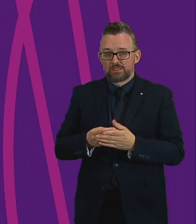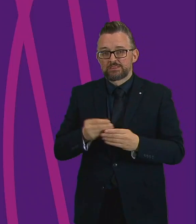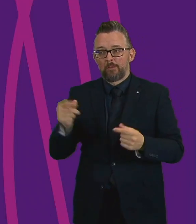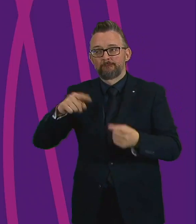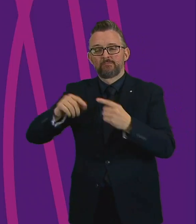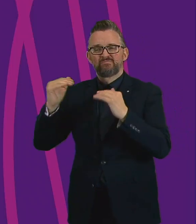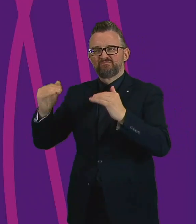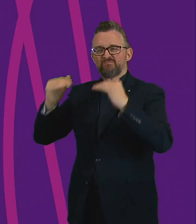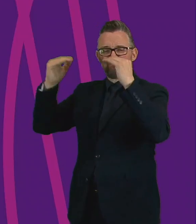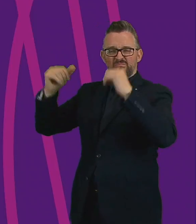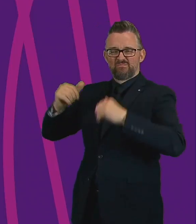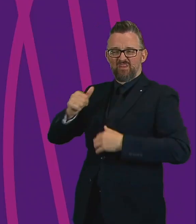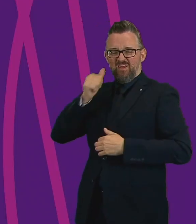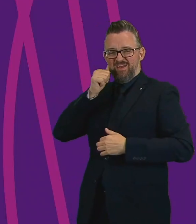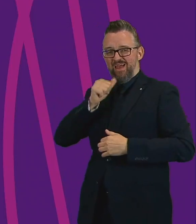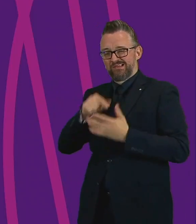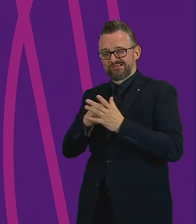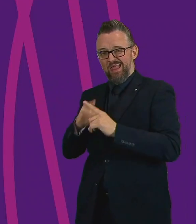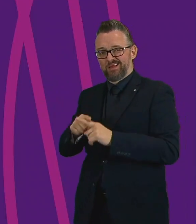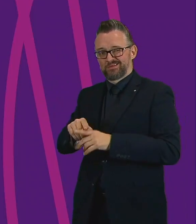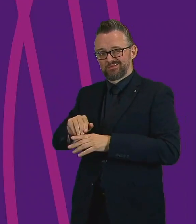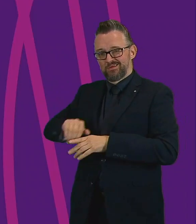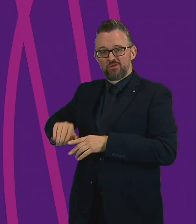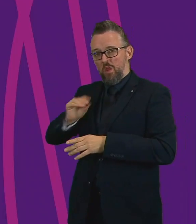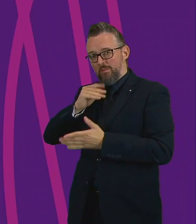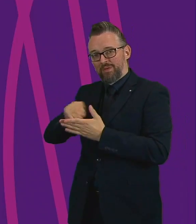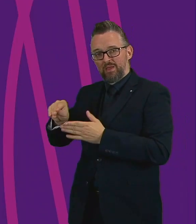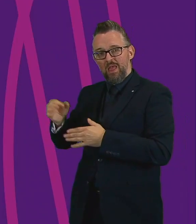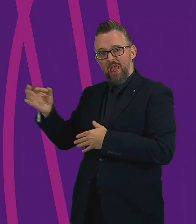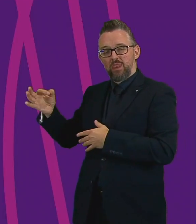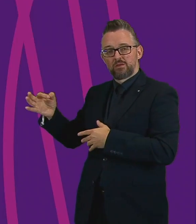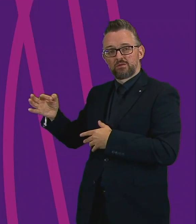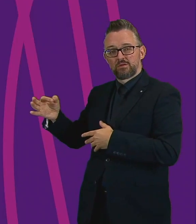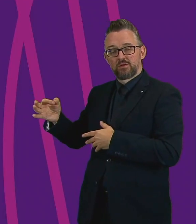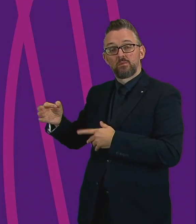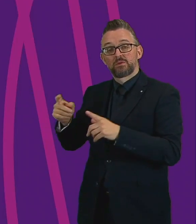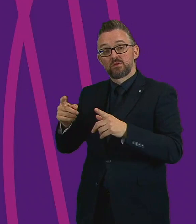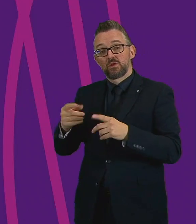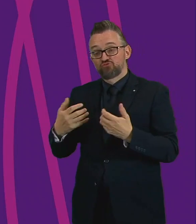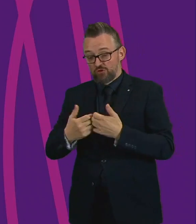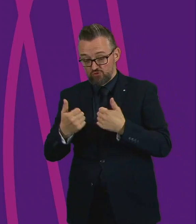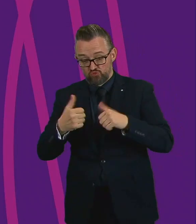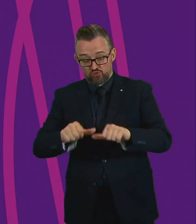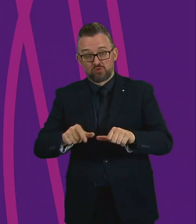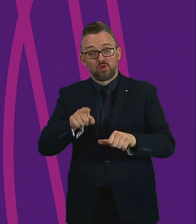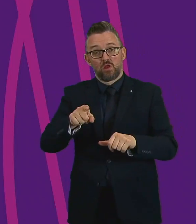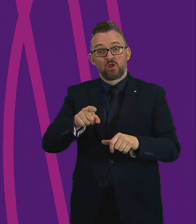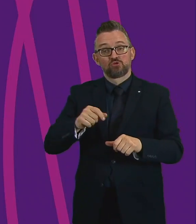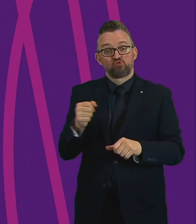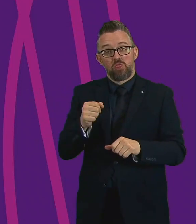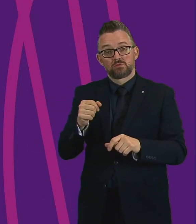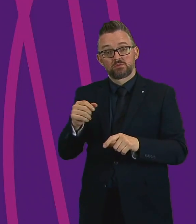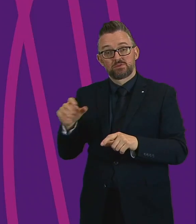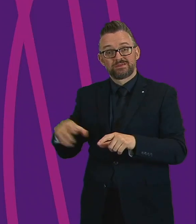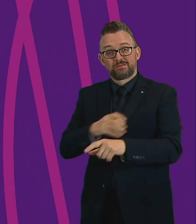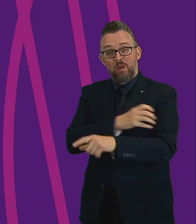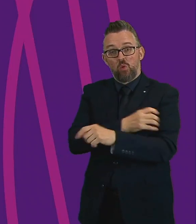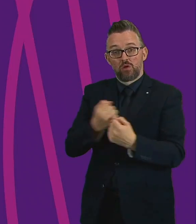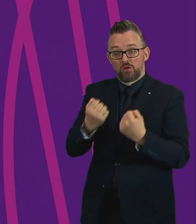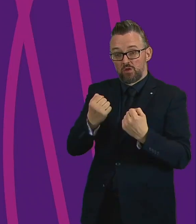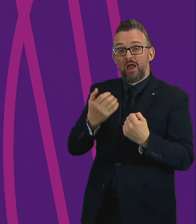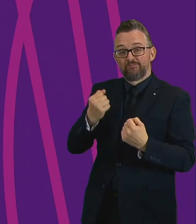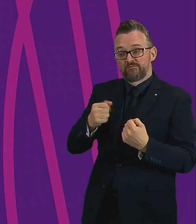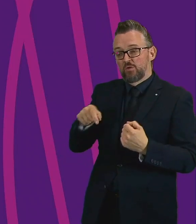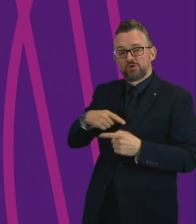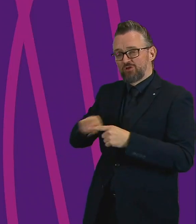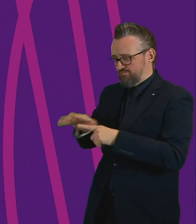salted money into overseas havens while corporate executive pay rocketed. Solutions, while Scotland remains devolved, lie at Westminster. We must press